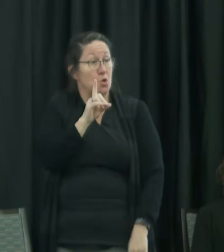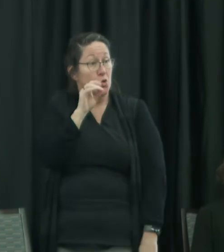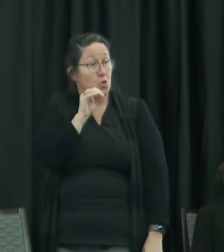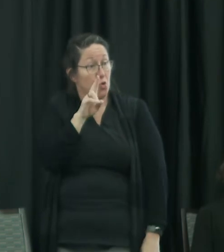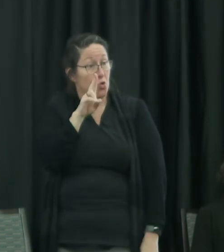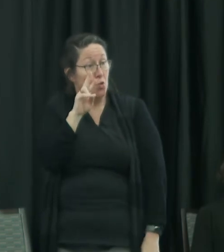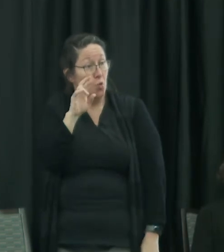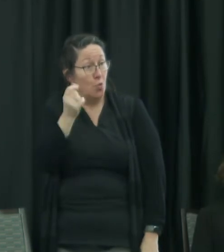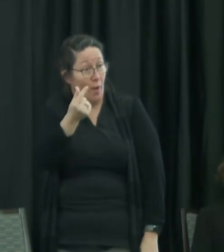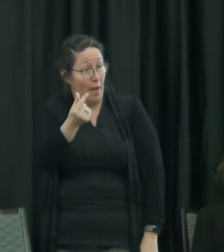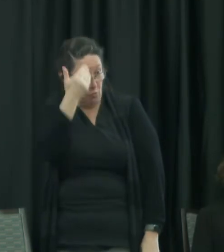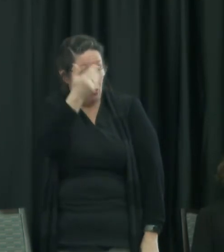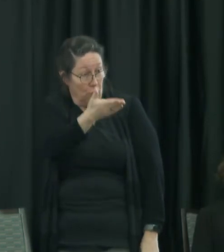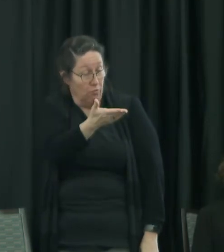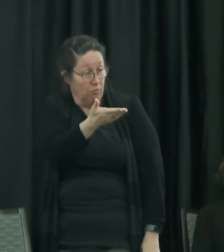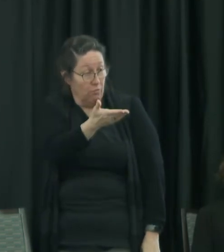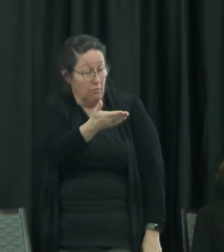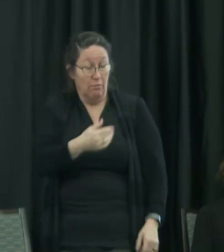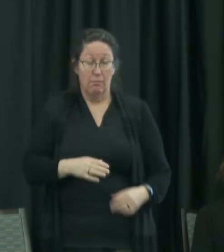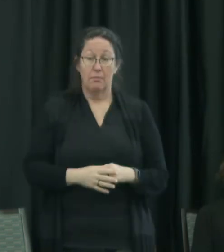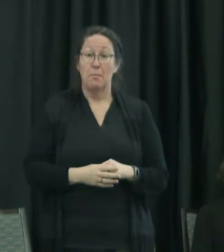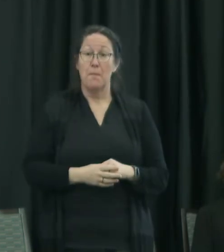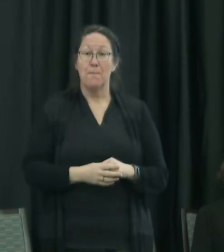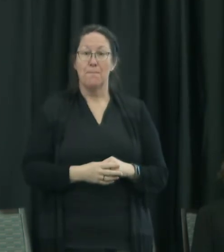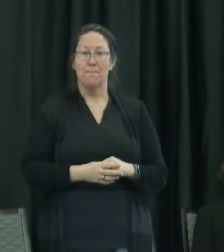do-rag is?"